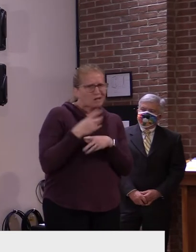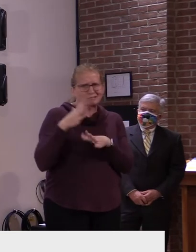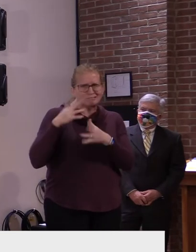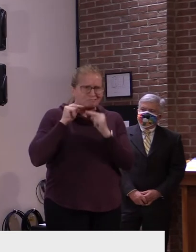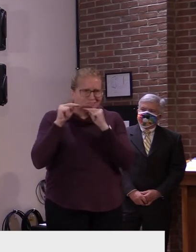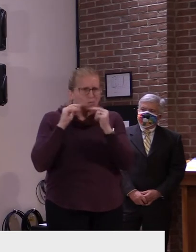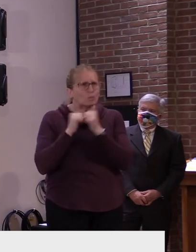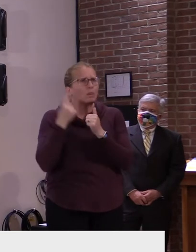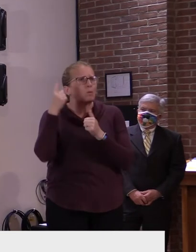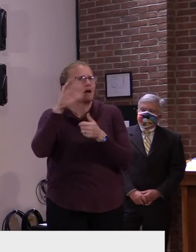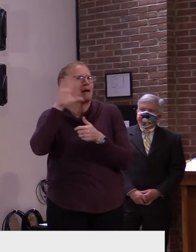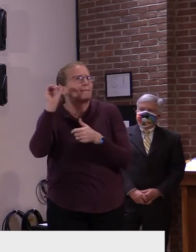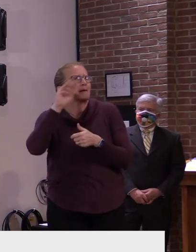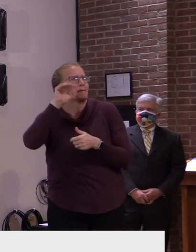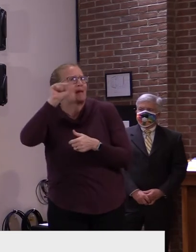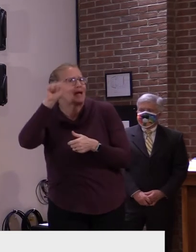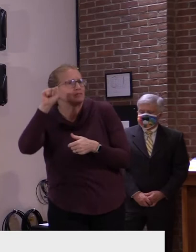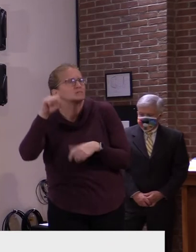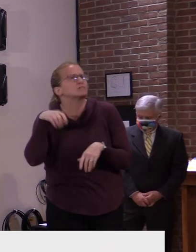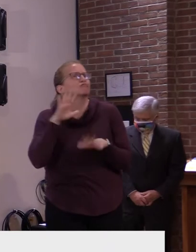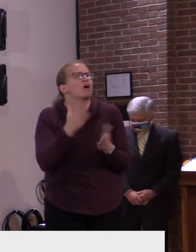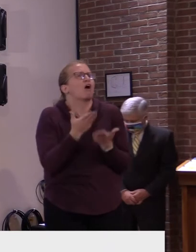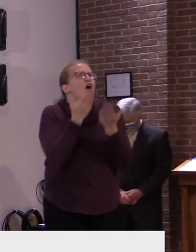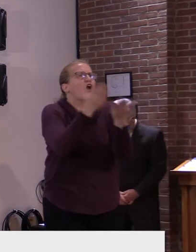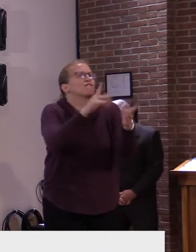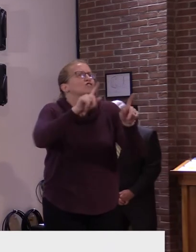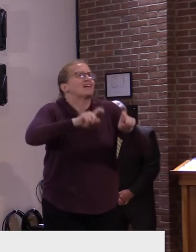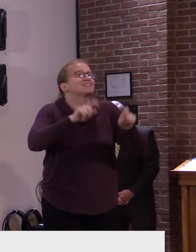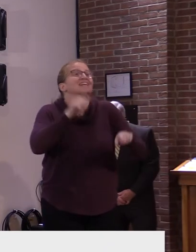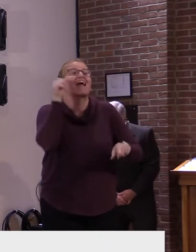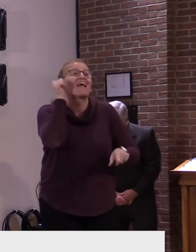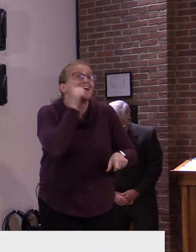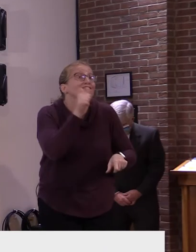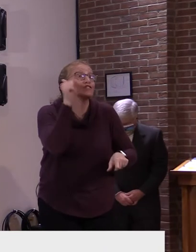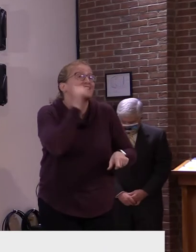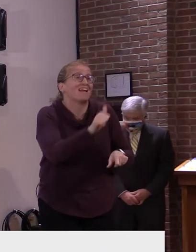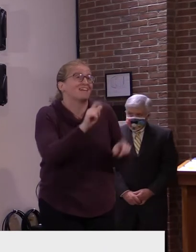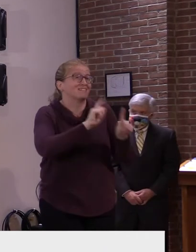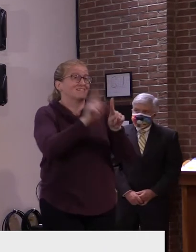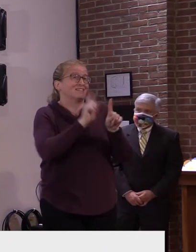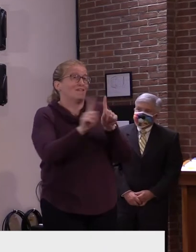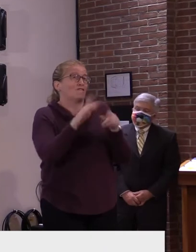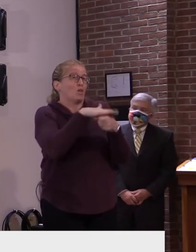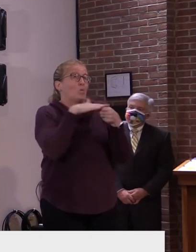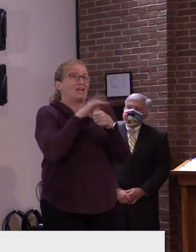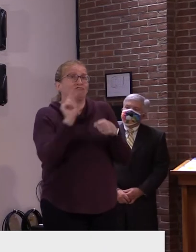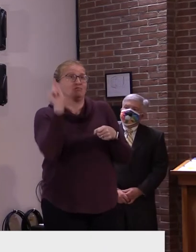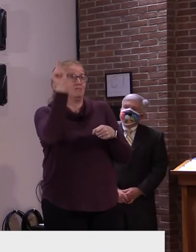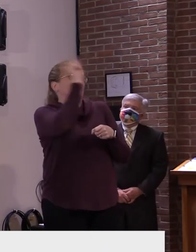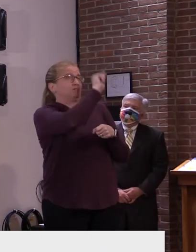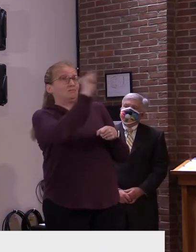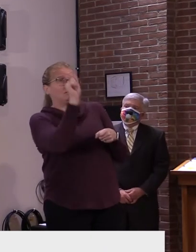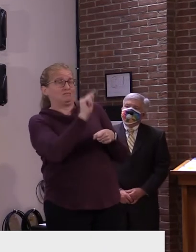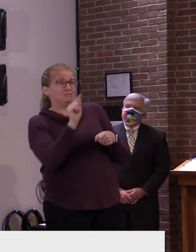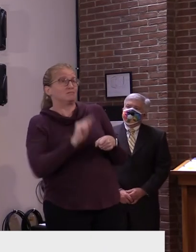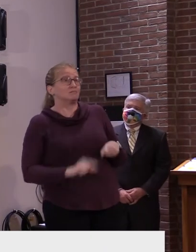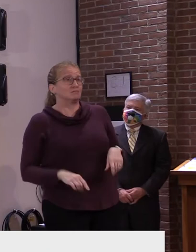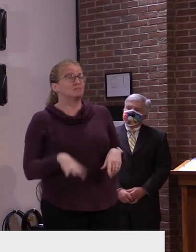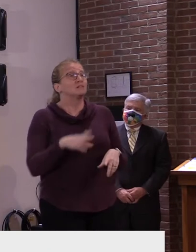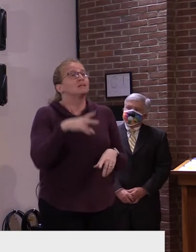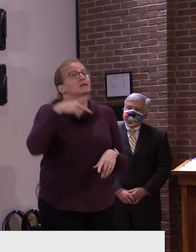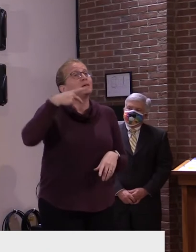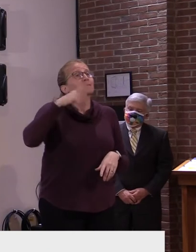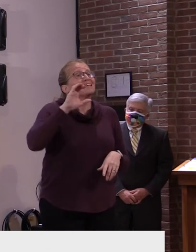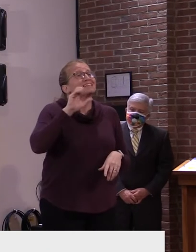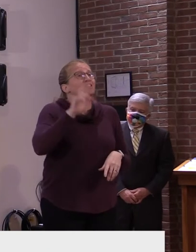testing every day of the week at locations all around the state the test will be a pcr self-administered